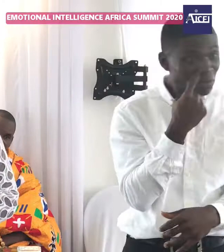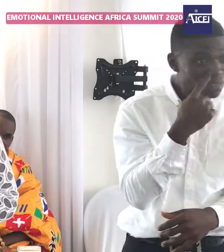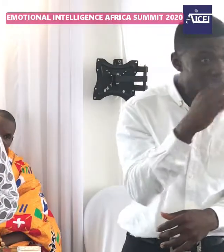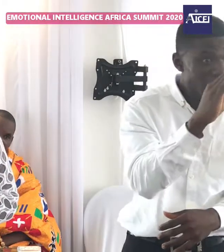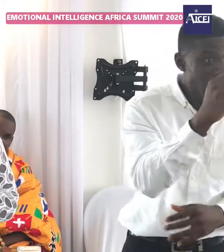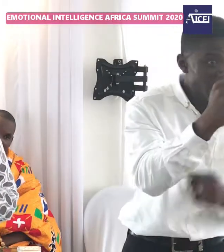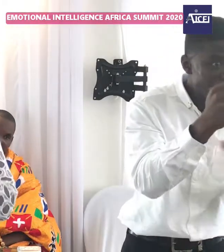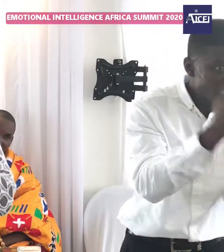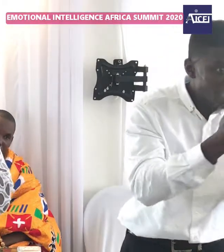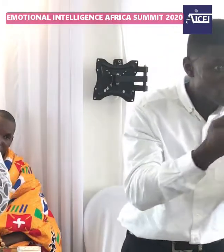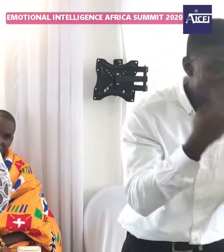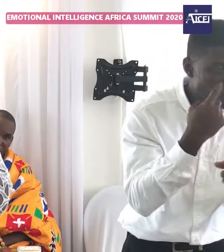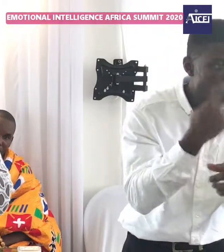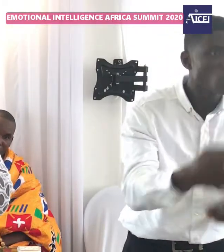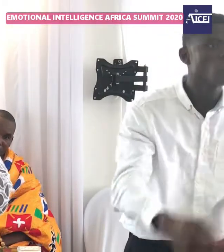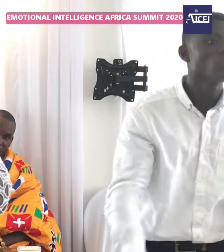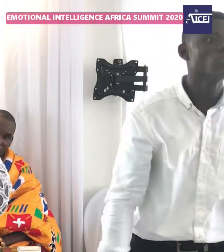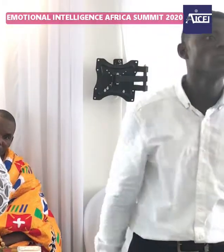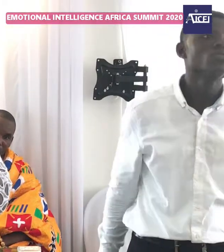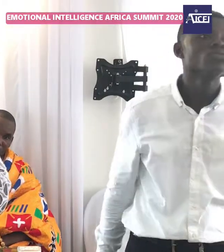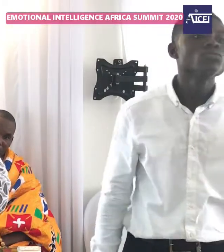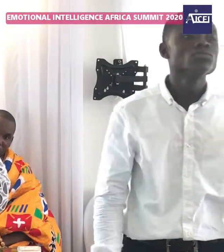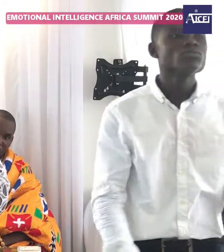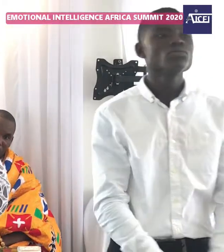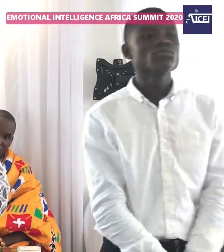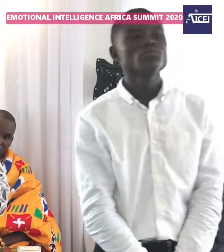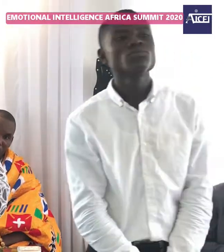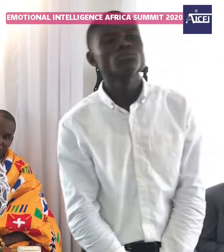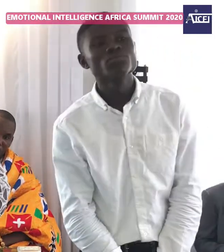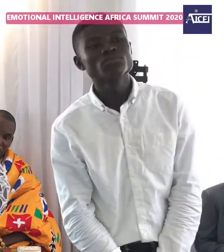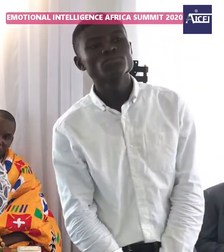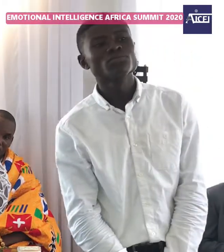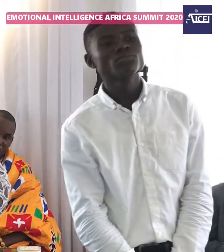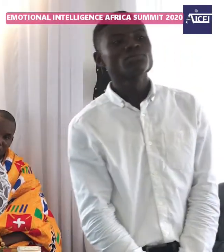9 years, you are left to do what we call damage control.